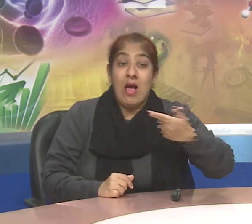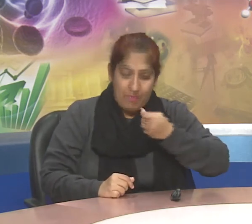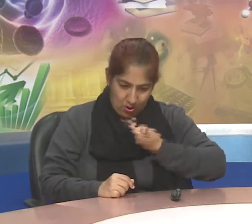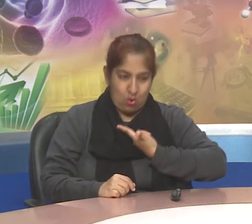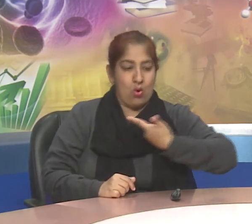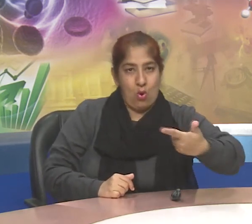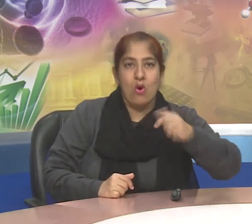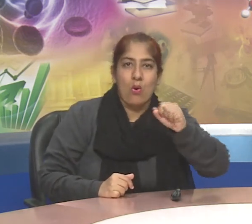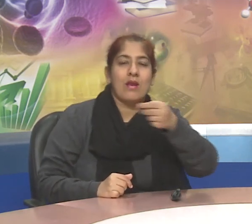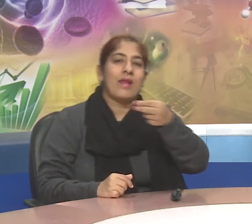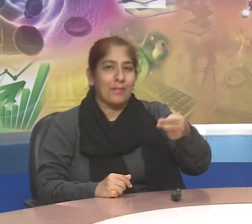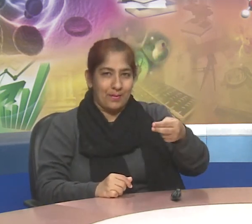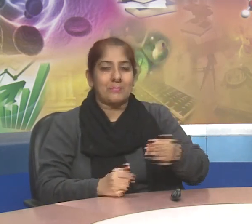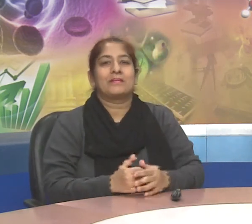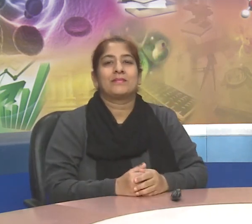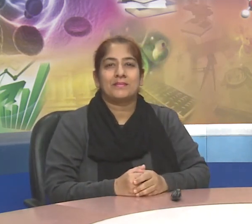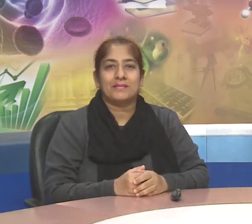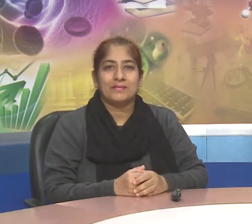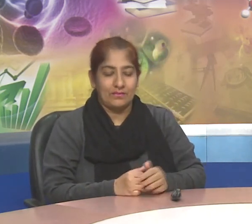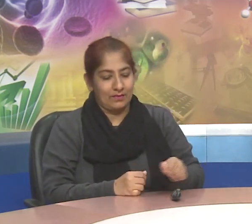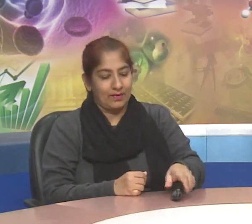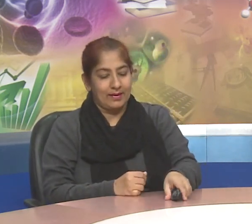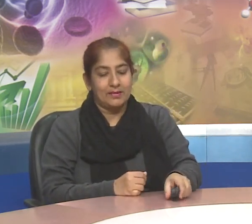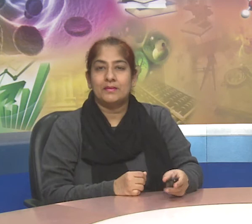owing. The name of creditors.